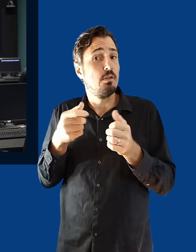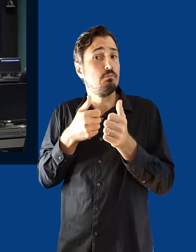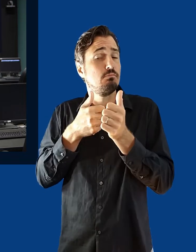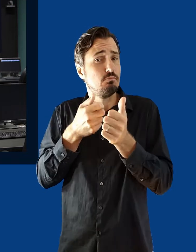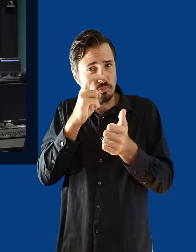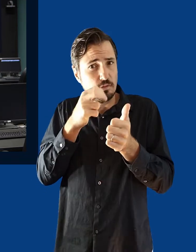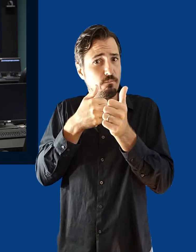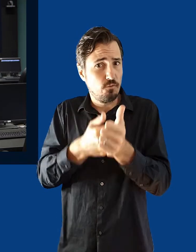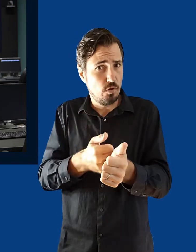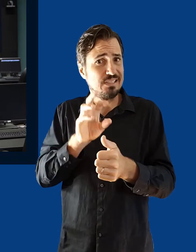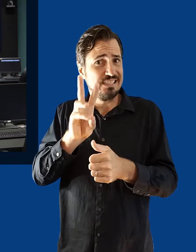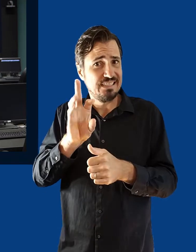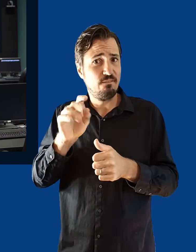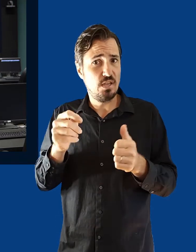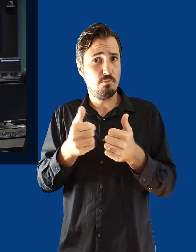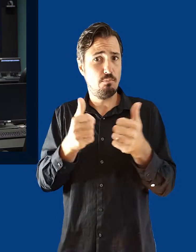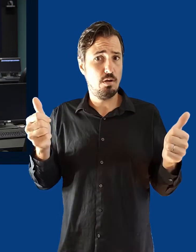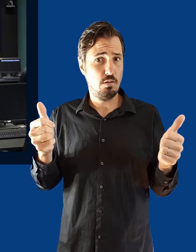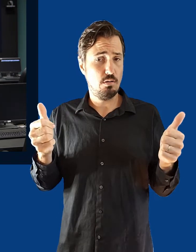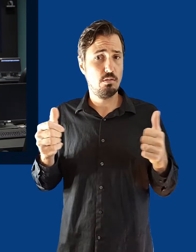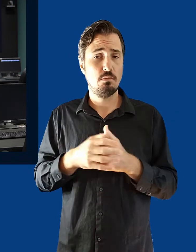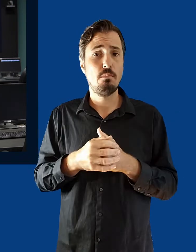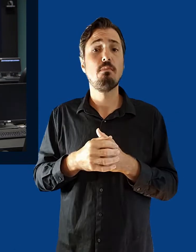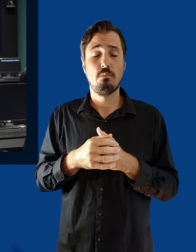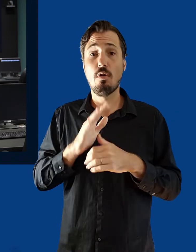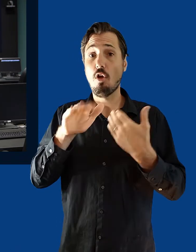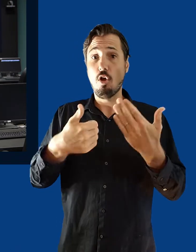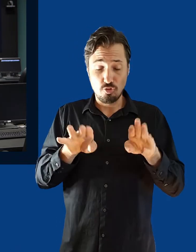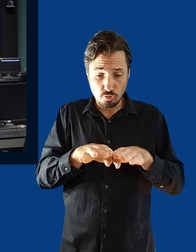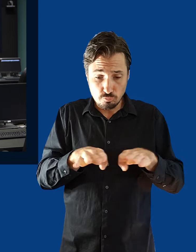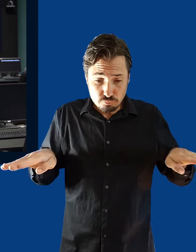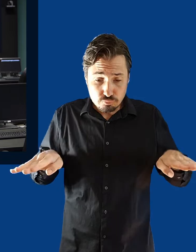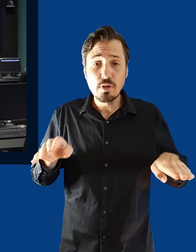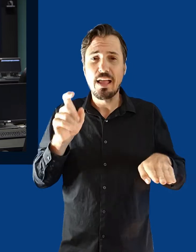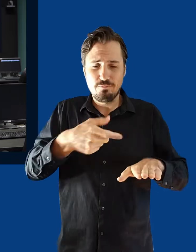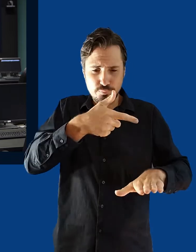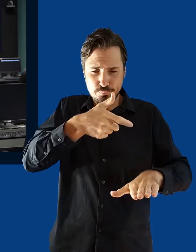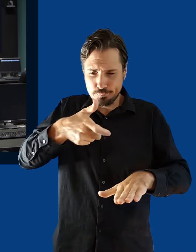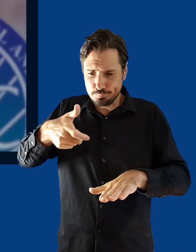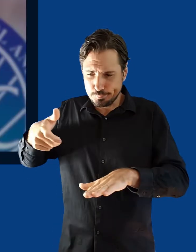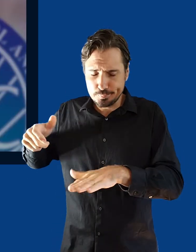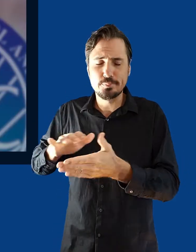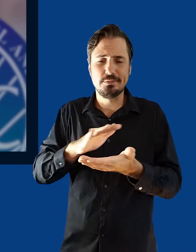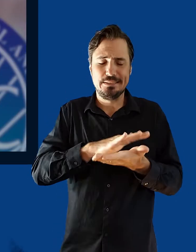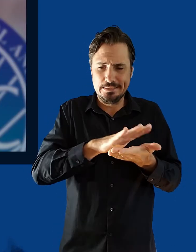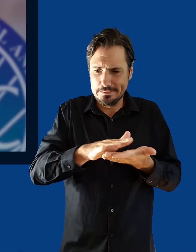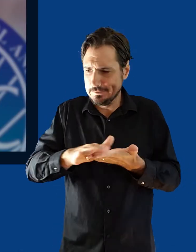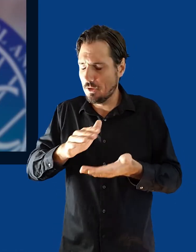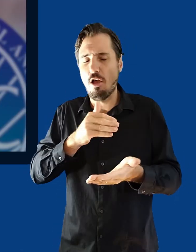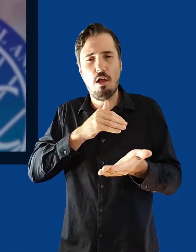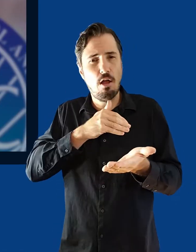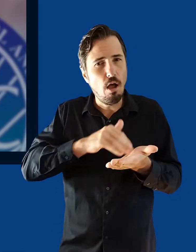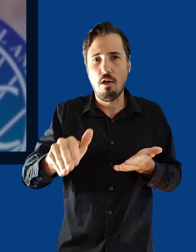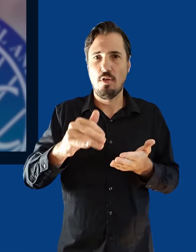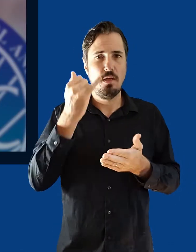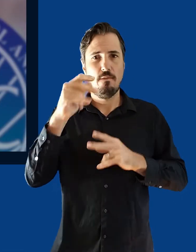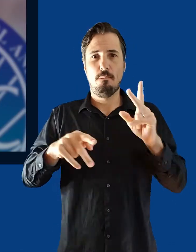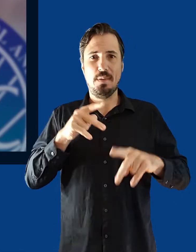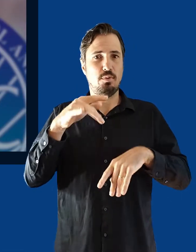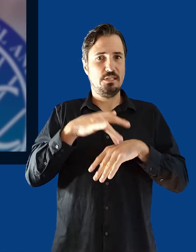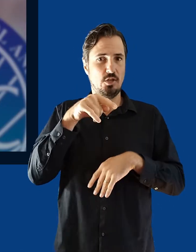must be disinfected regularly. Third, the governor has now mandated across the state that all customers shall